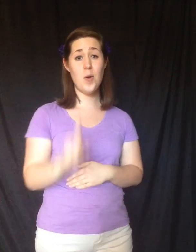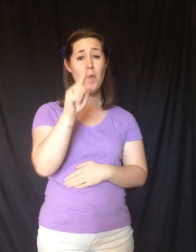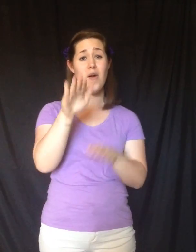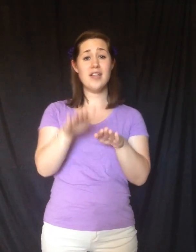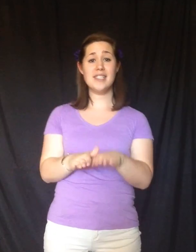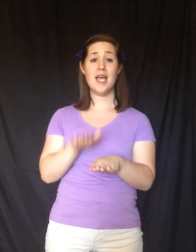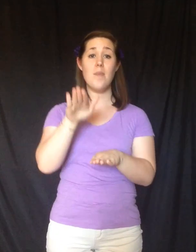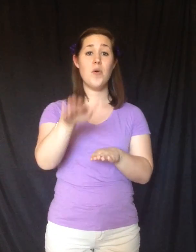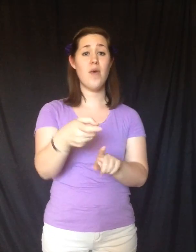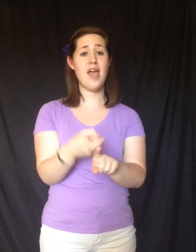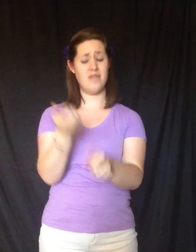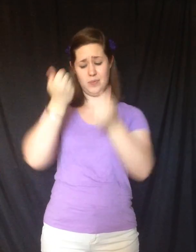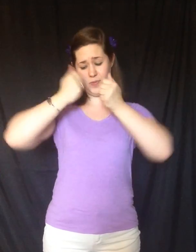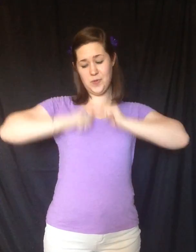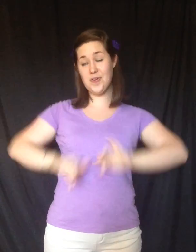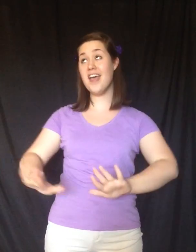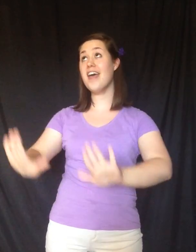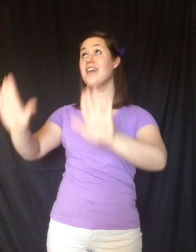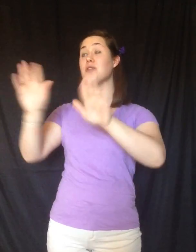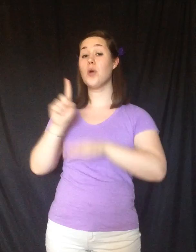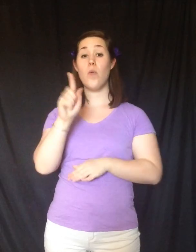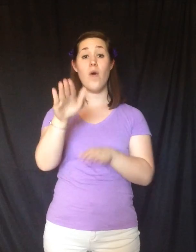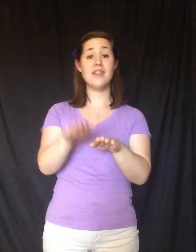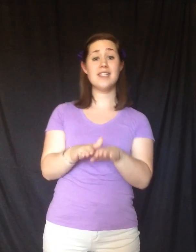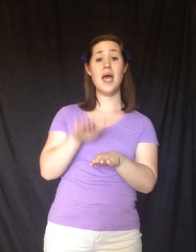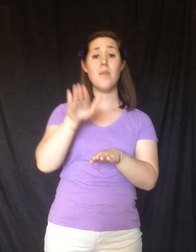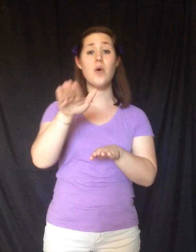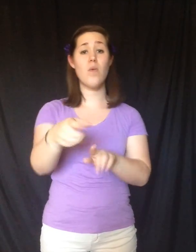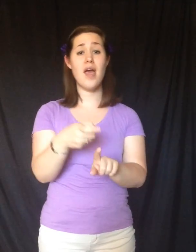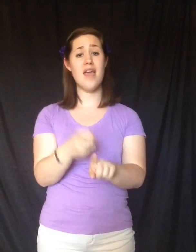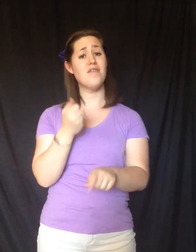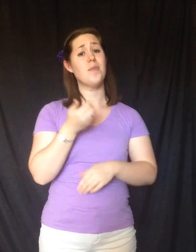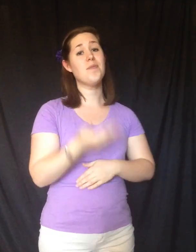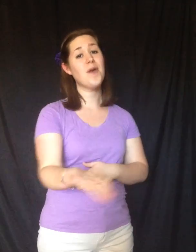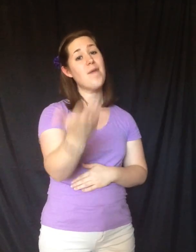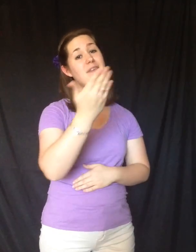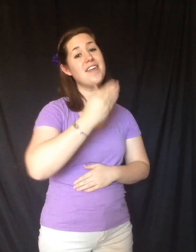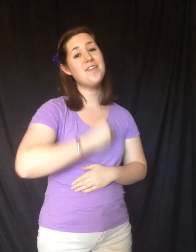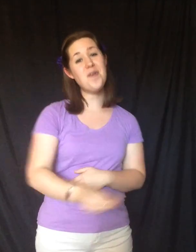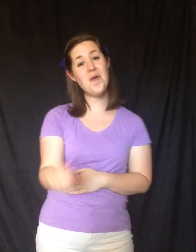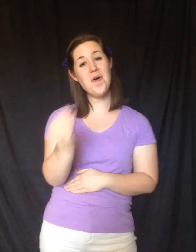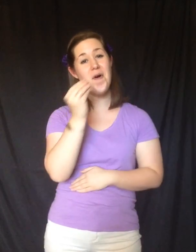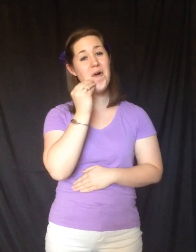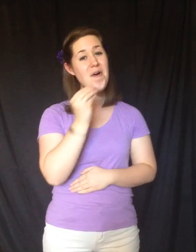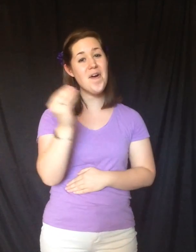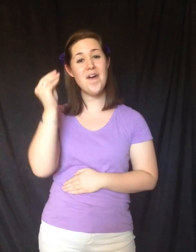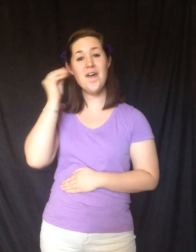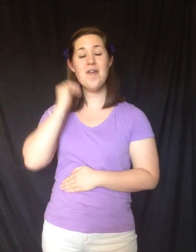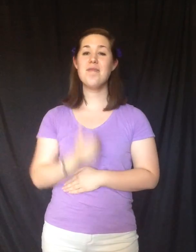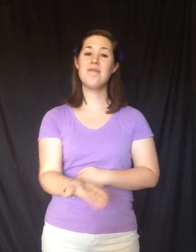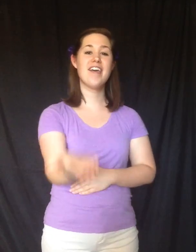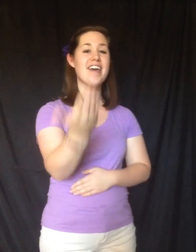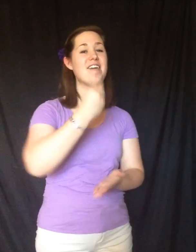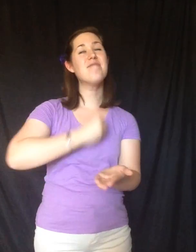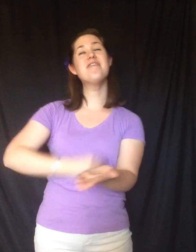One step away from surrender, one step away from coming home, coming